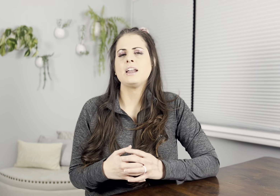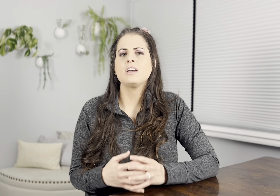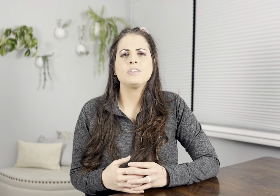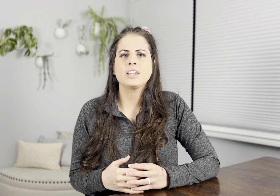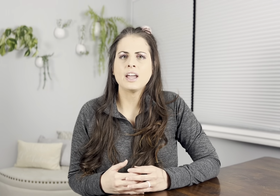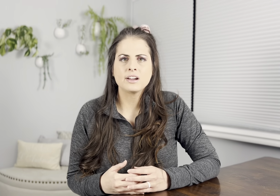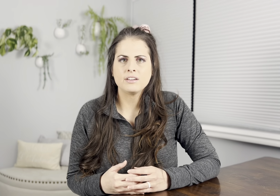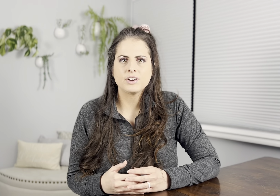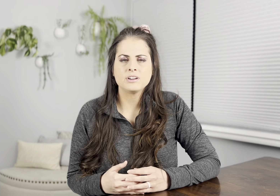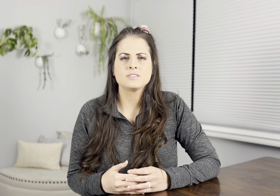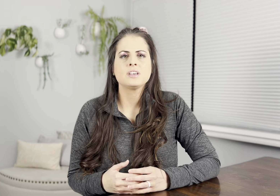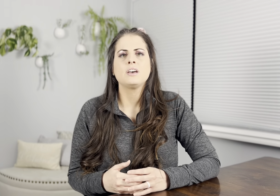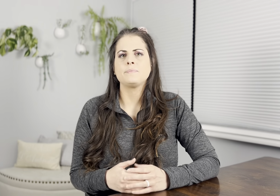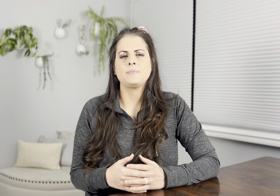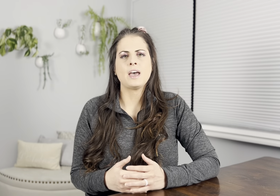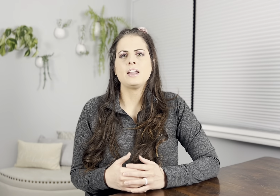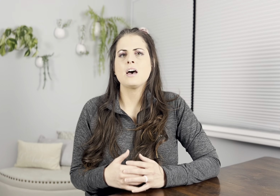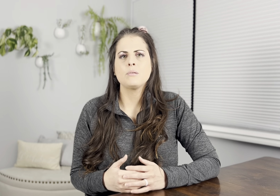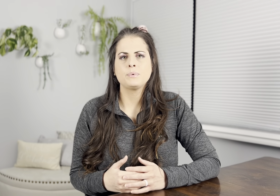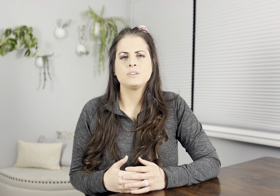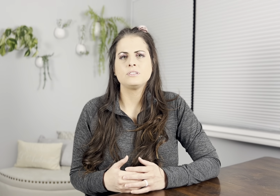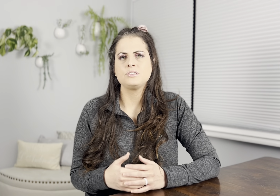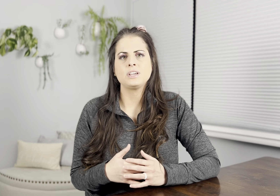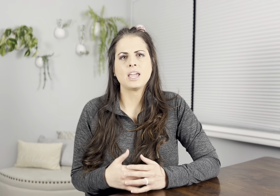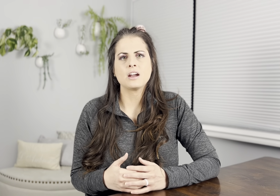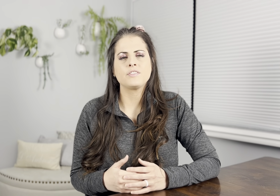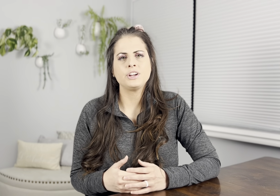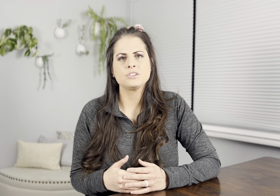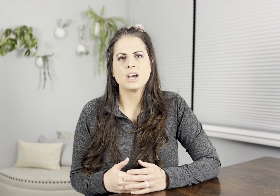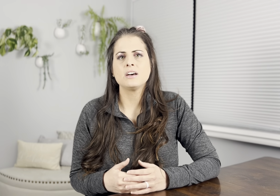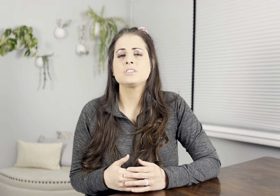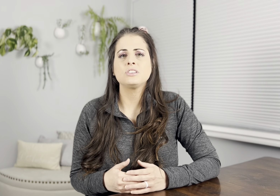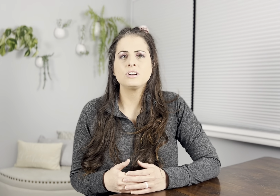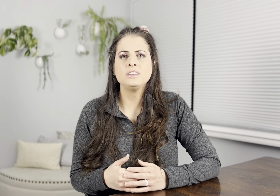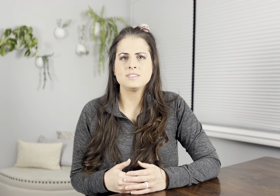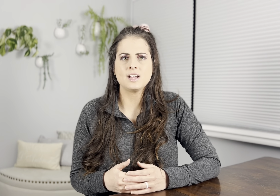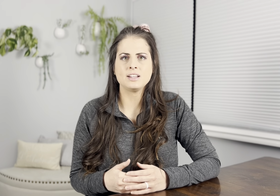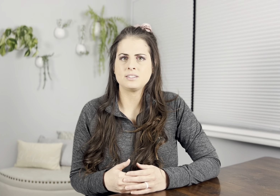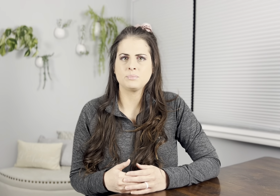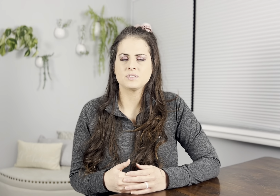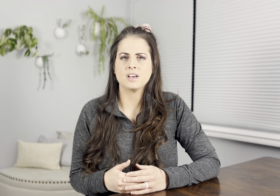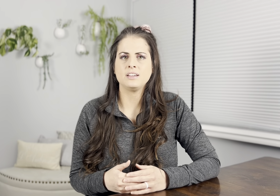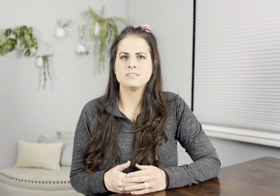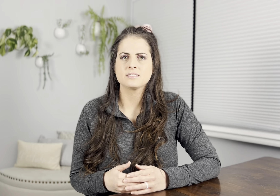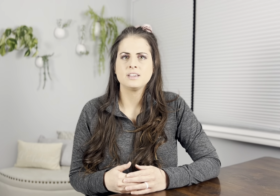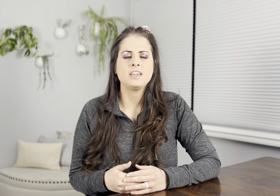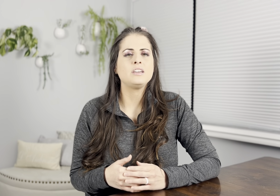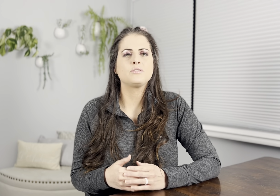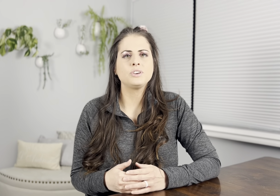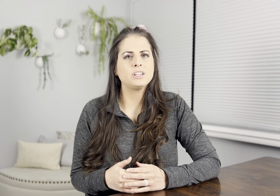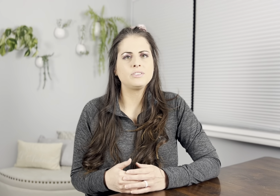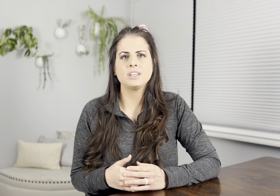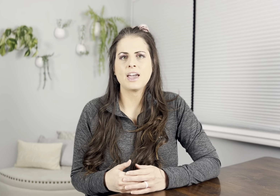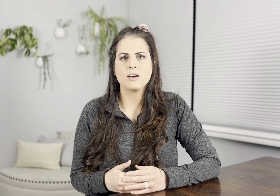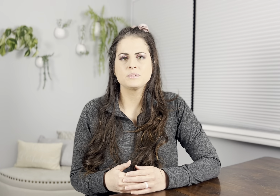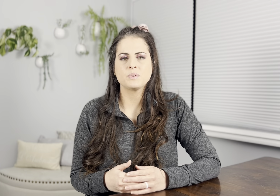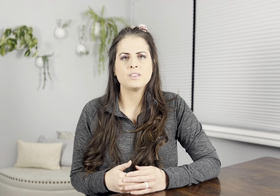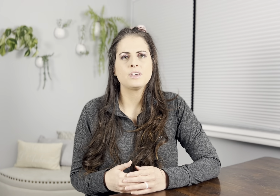other caregivers that help do the care for your child to learn these 9 simple signs. It really, really helps with